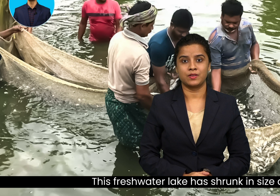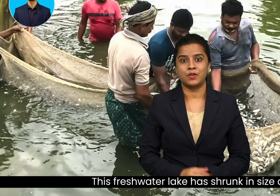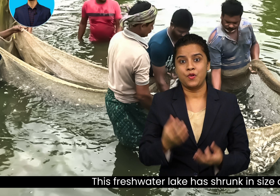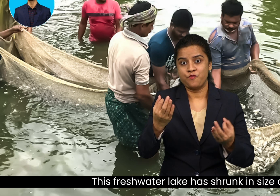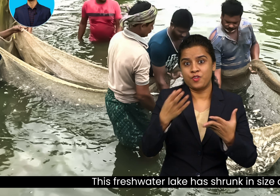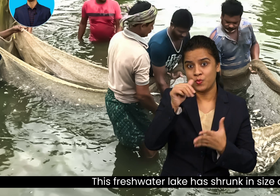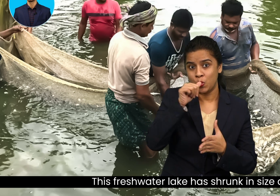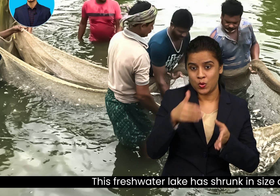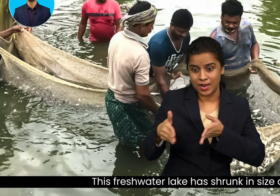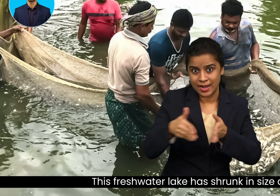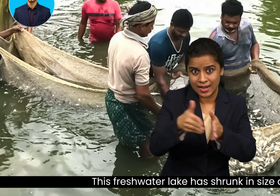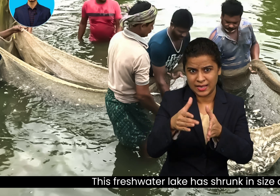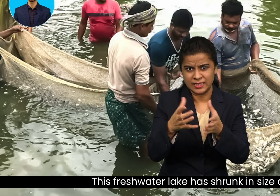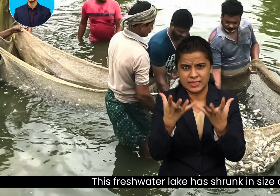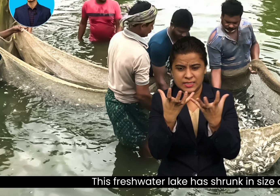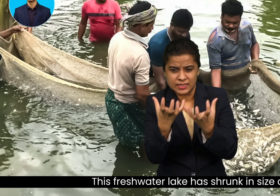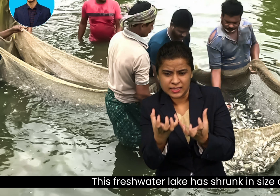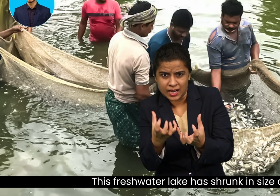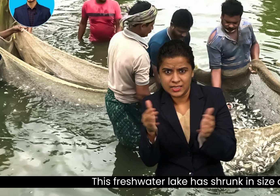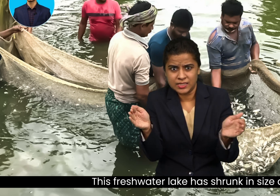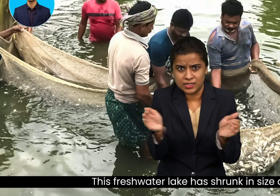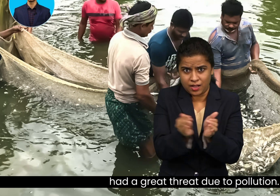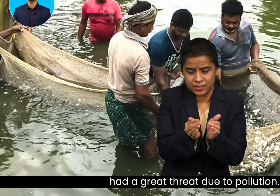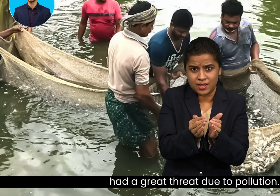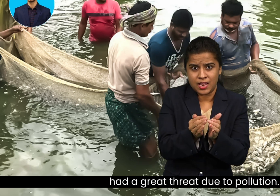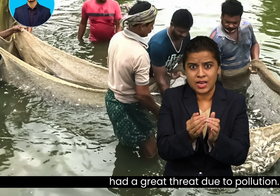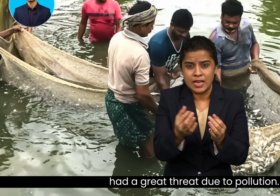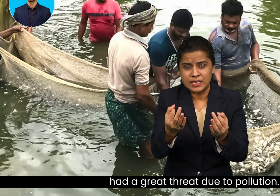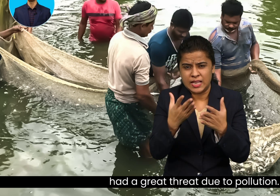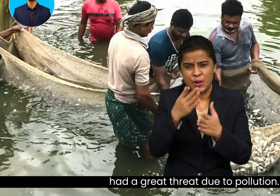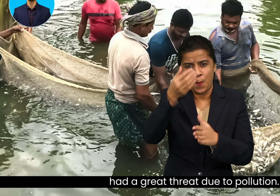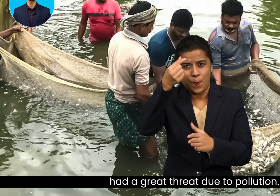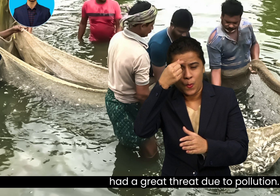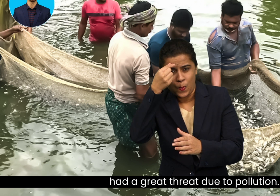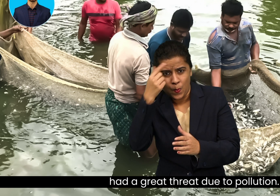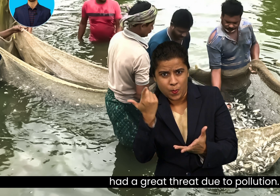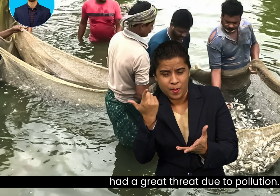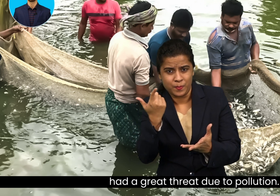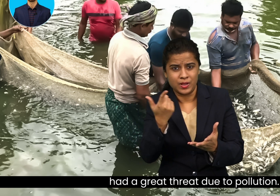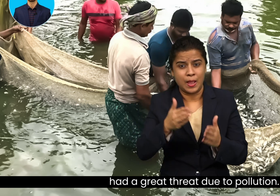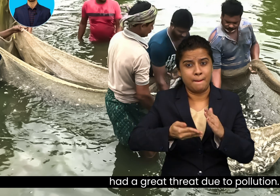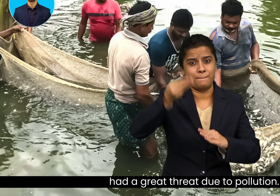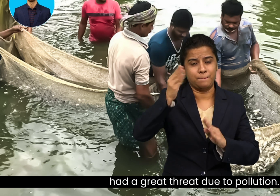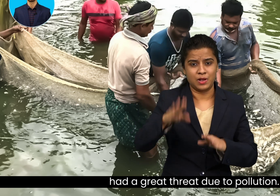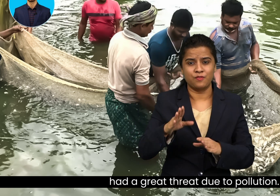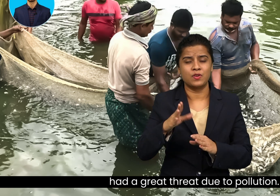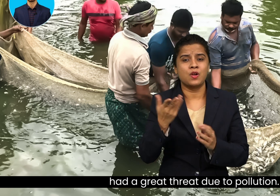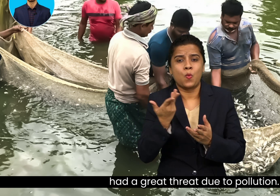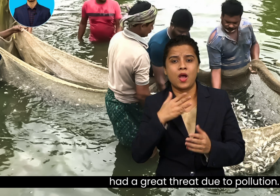This freshwater lake has shrunk in size and had a great threat due to pollution.